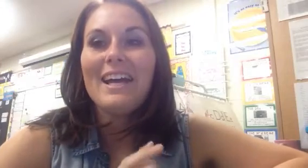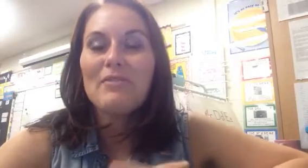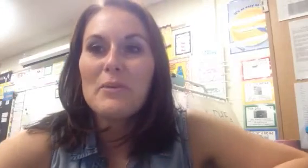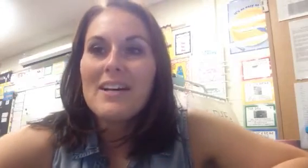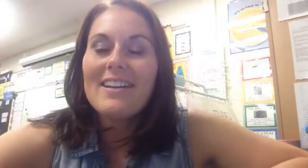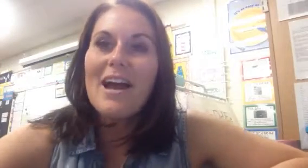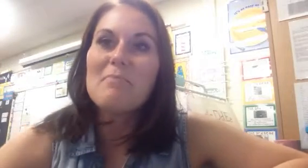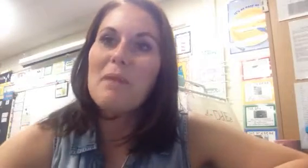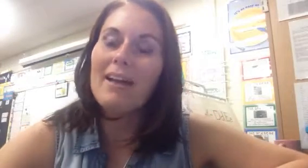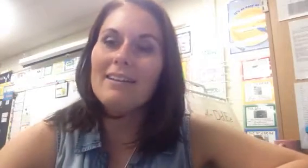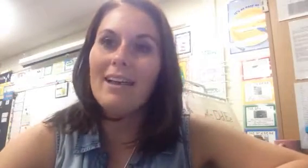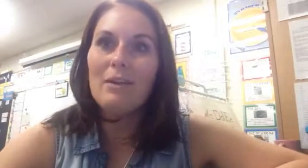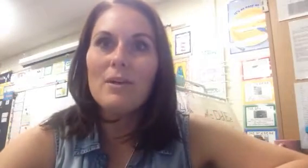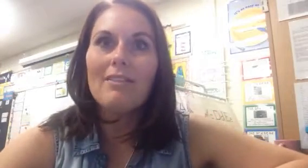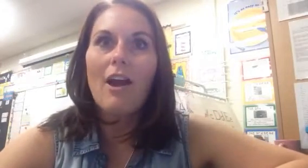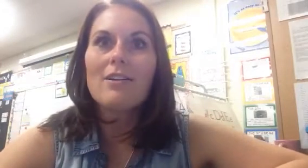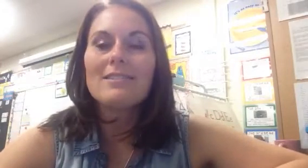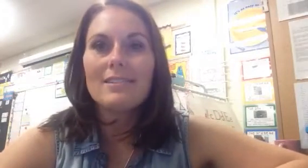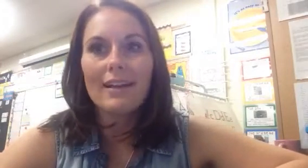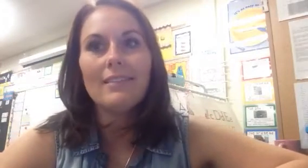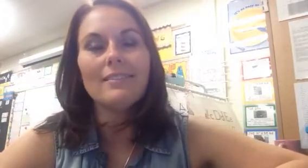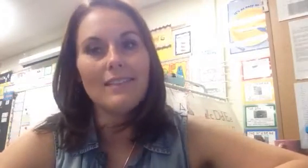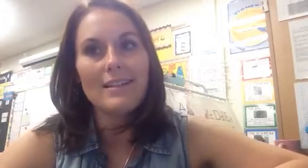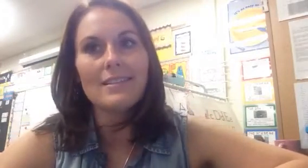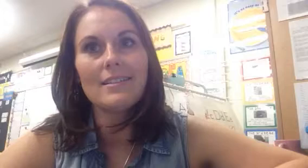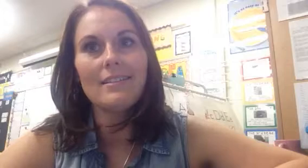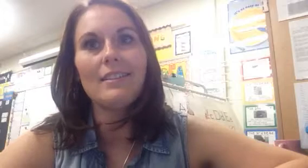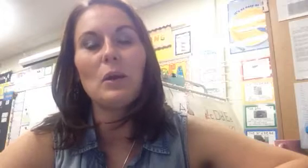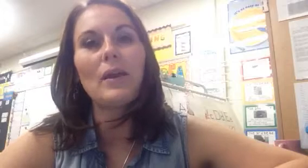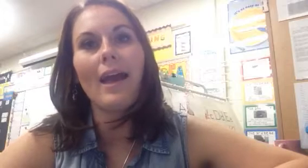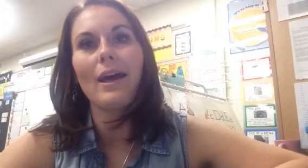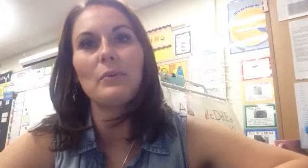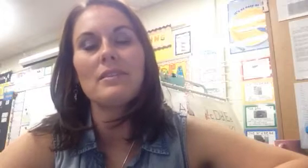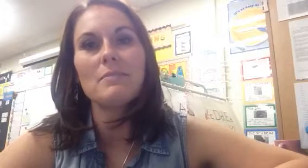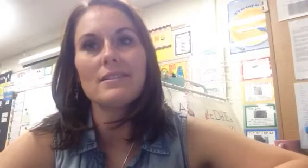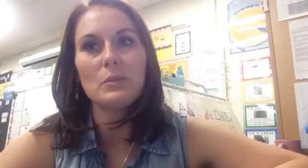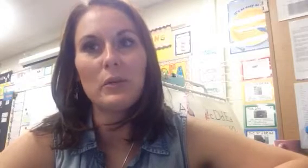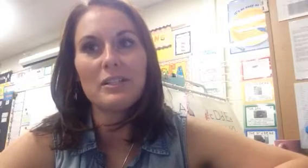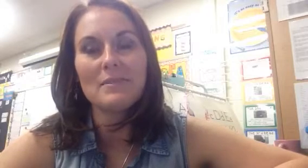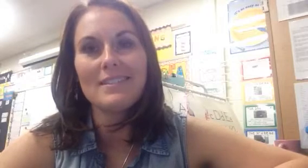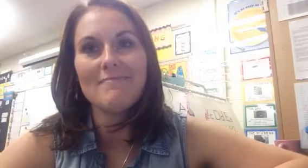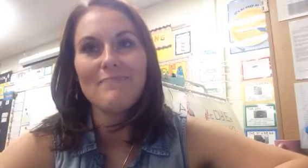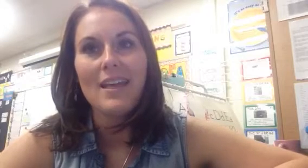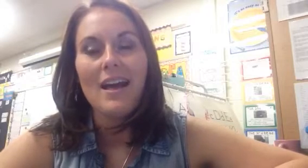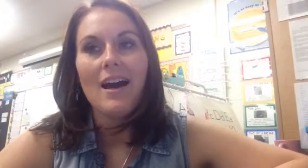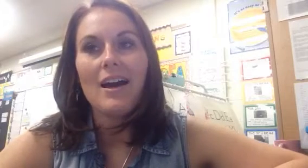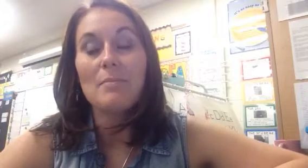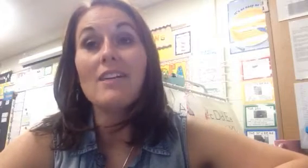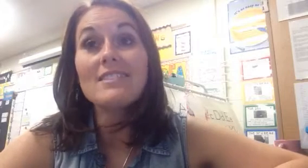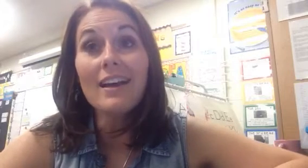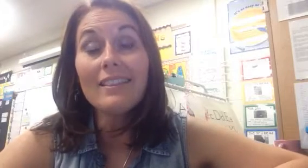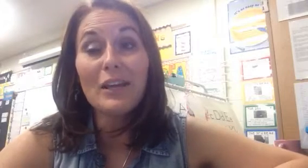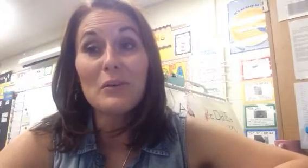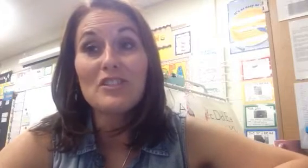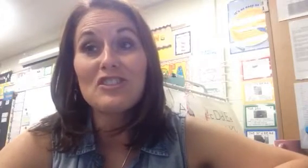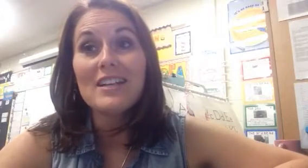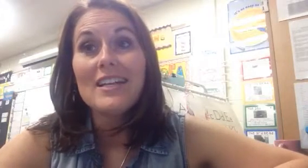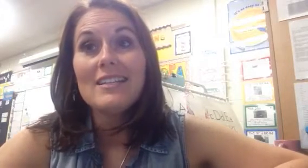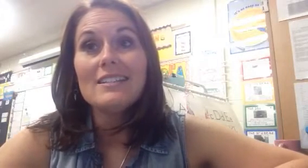Hi everyone, I'm back again with our second lesson that we had with Mrs. Williamson on sign language.